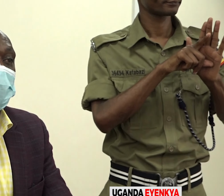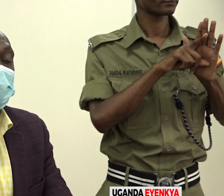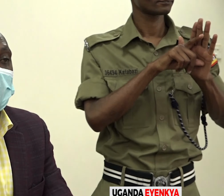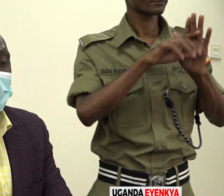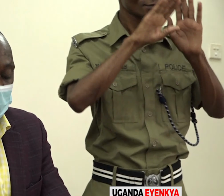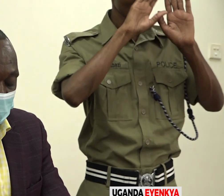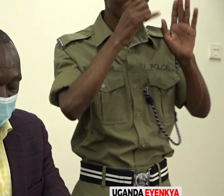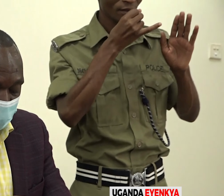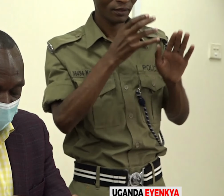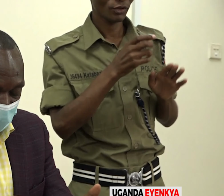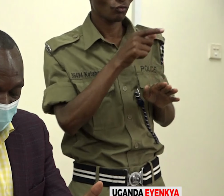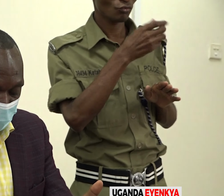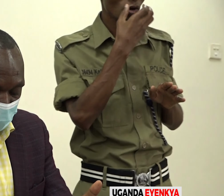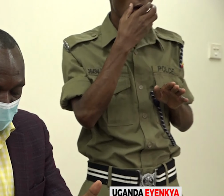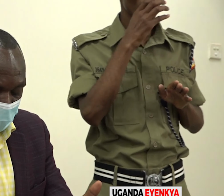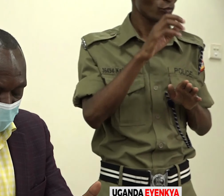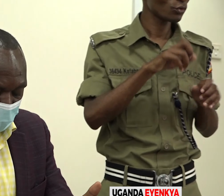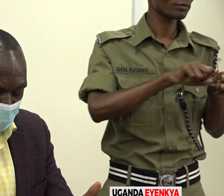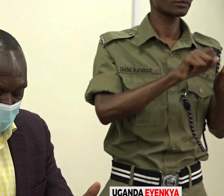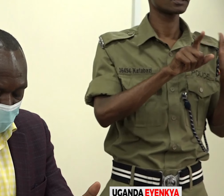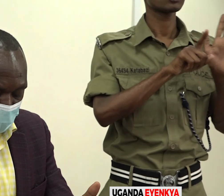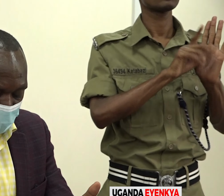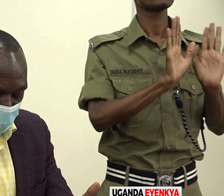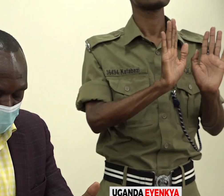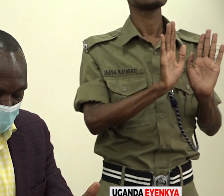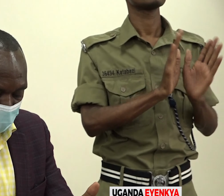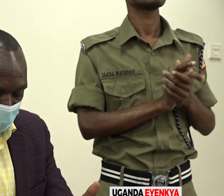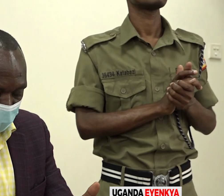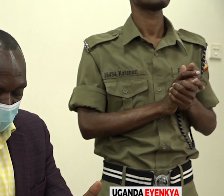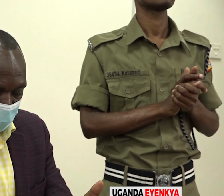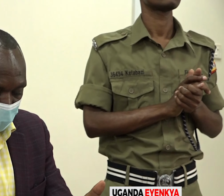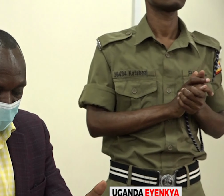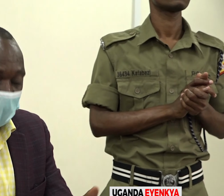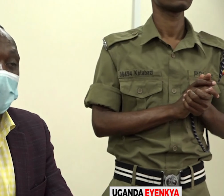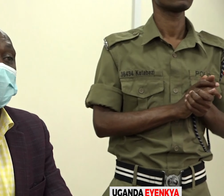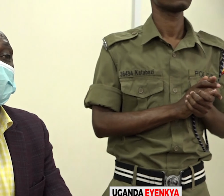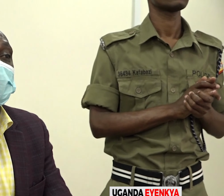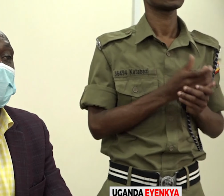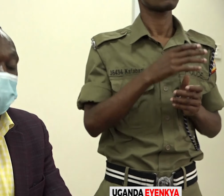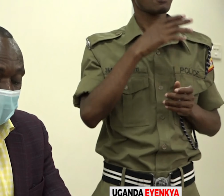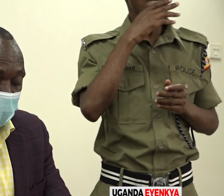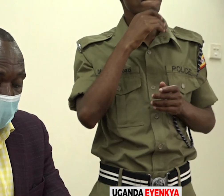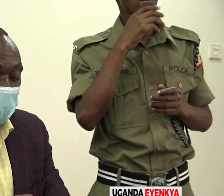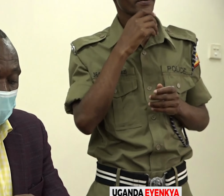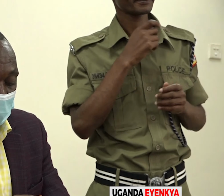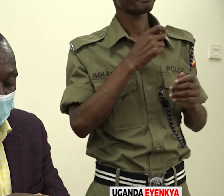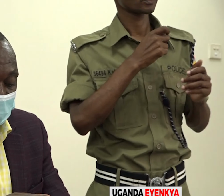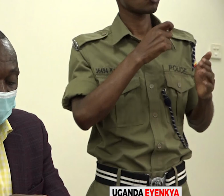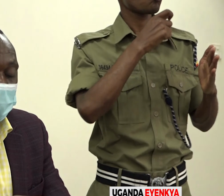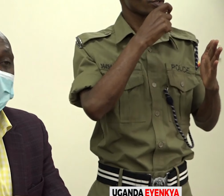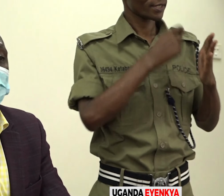kirikiria nti bw'ovuma oba ozizza omusango. So omwami ono tugenda kumukyajinga omusango